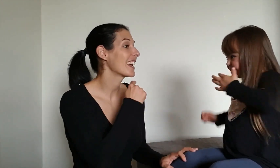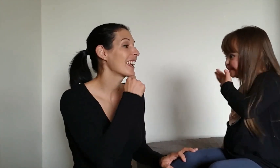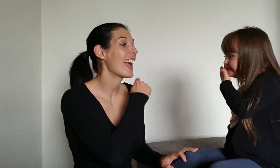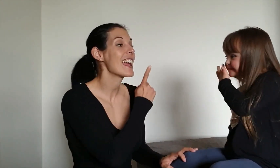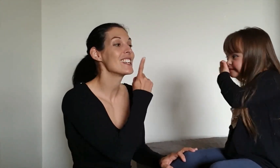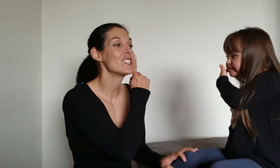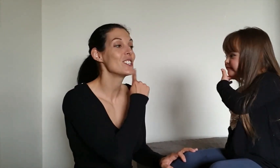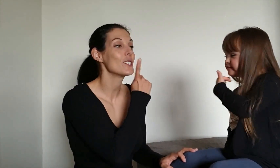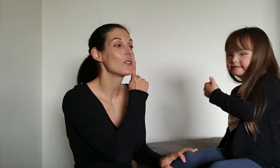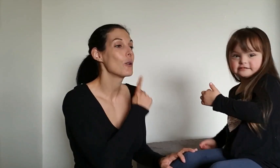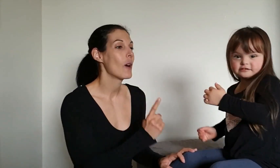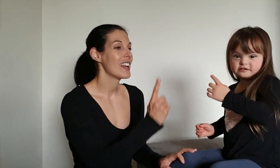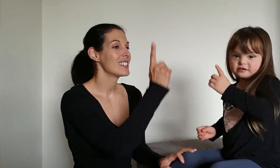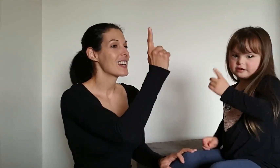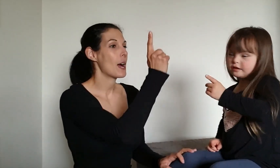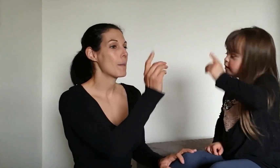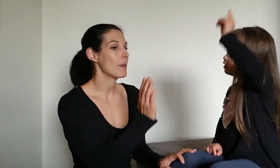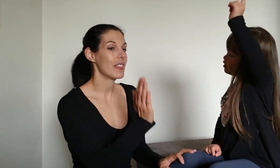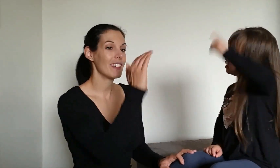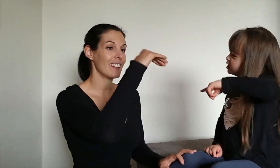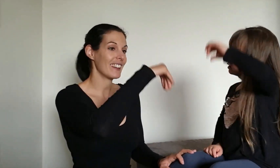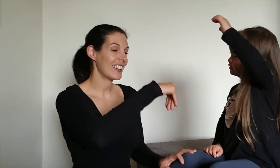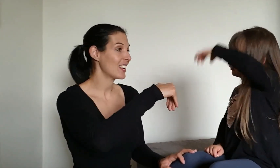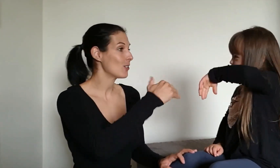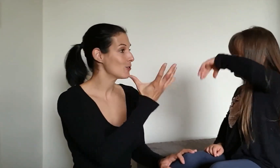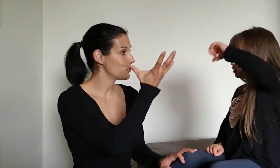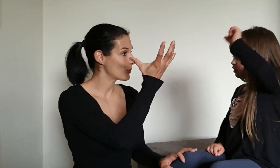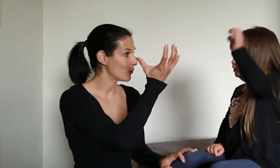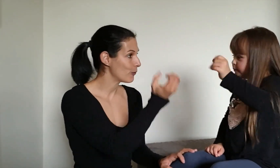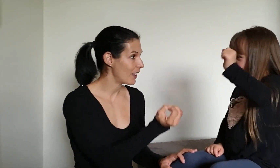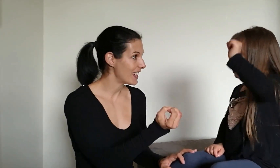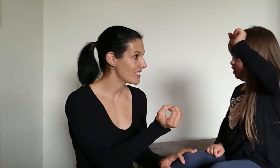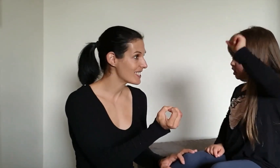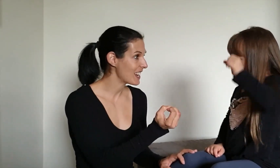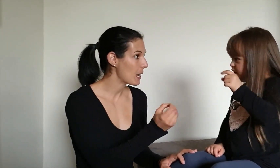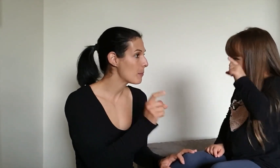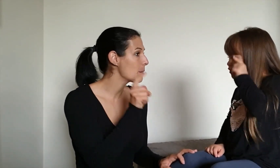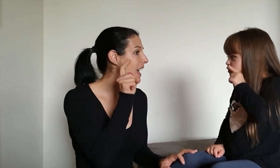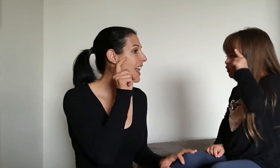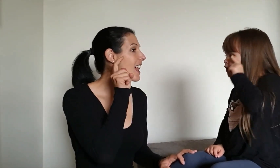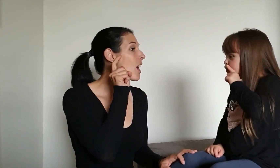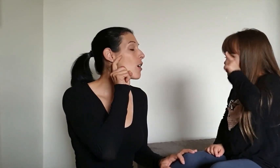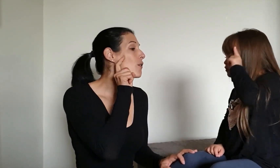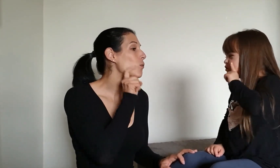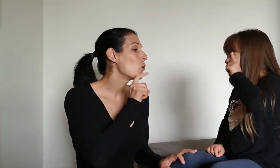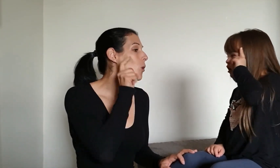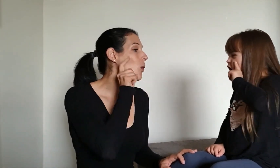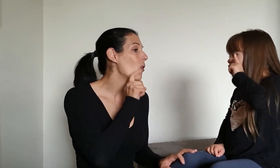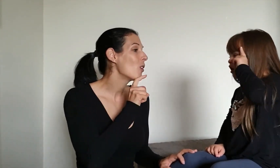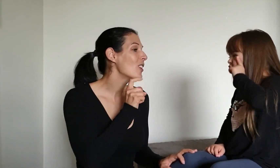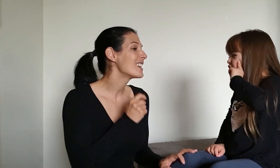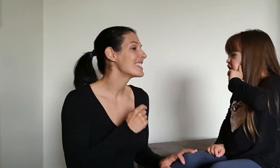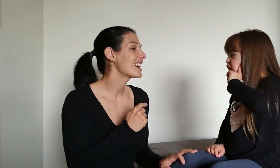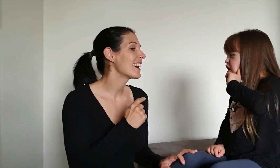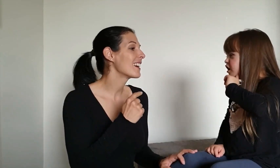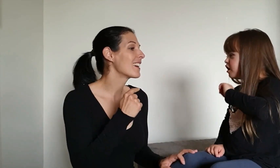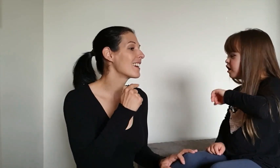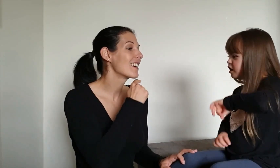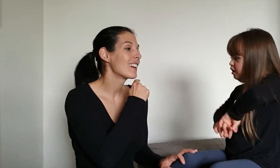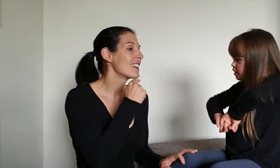Jack and Jill went up the hill to fetch a pail of water.